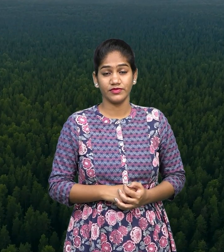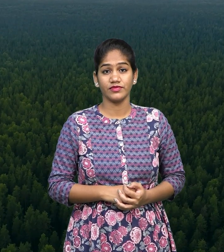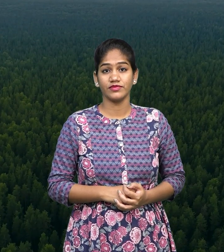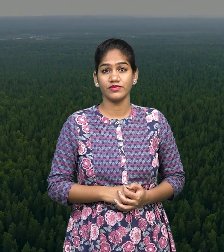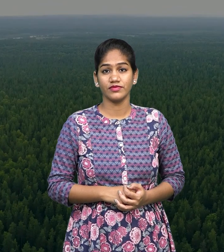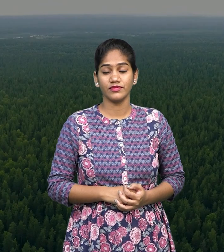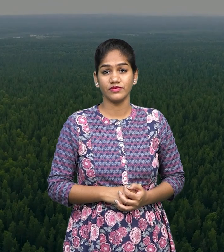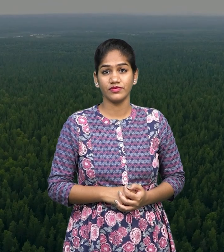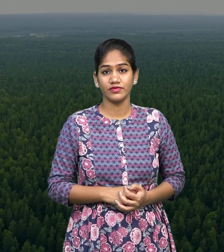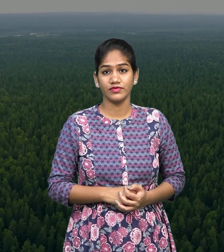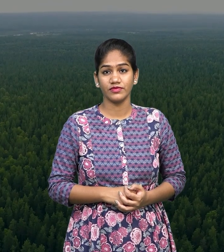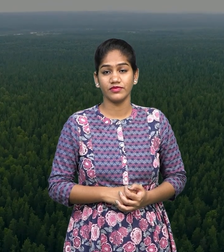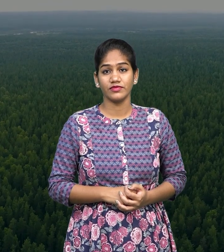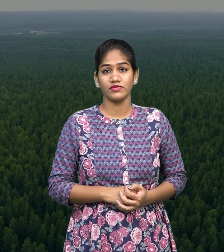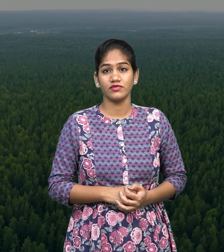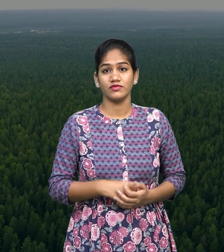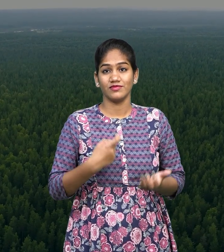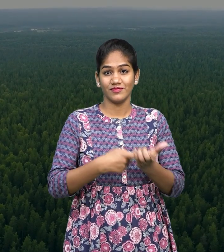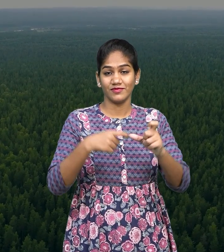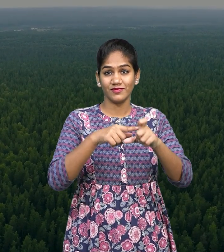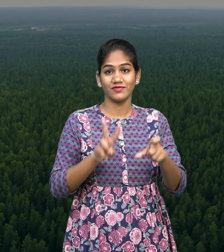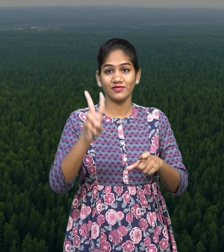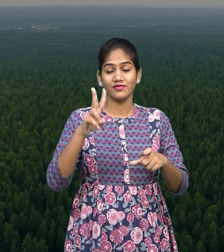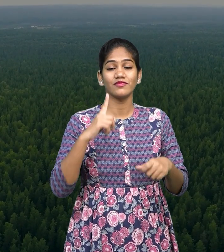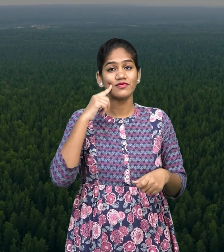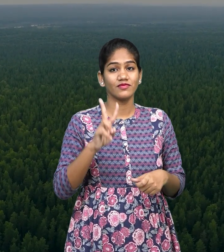for the revival,